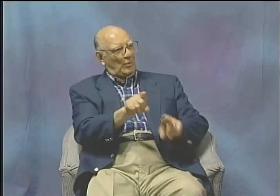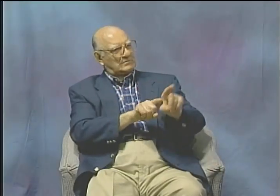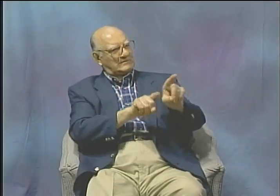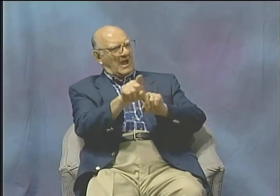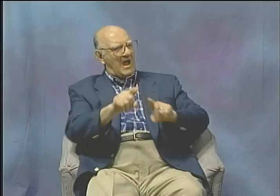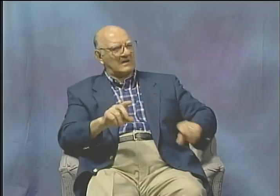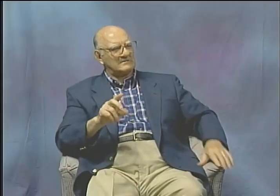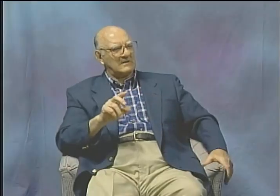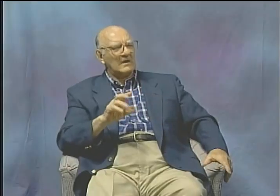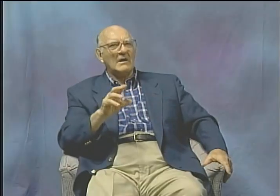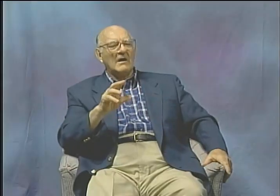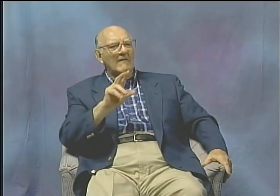the stars.